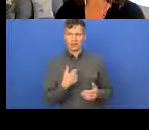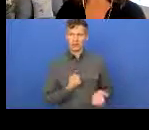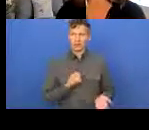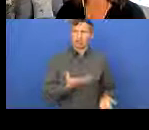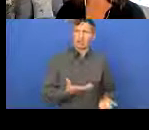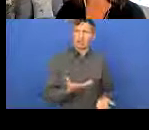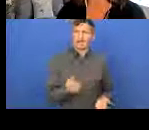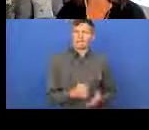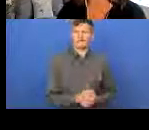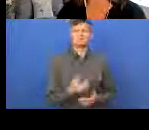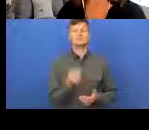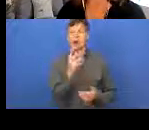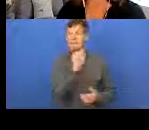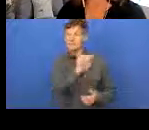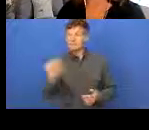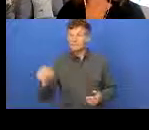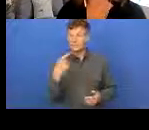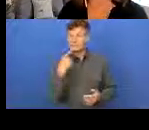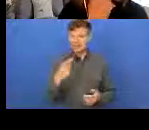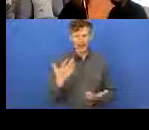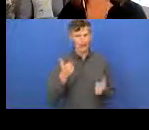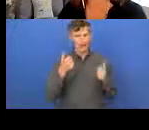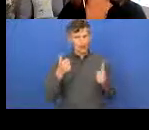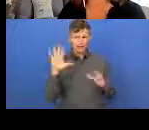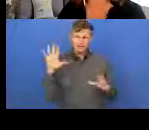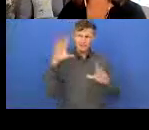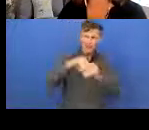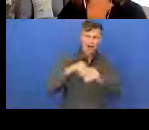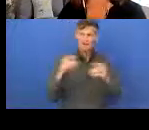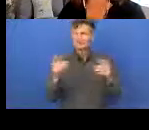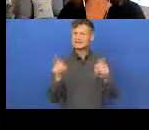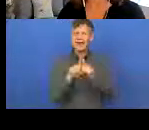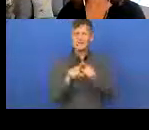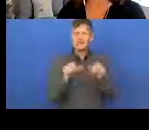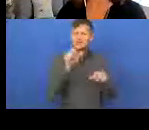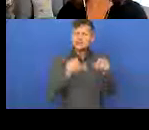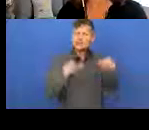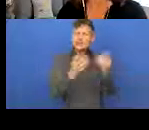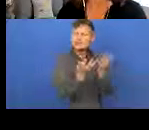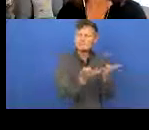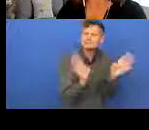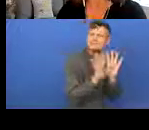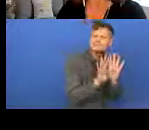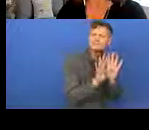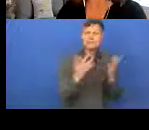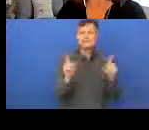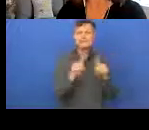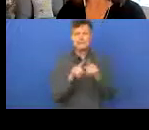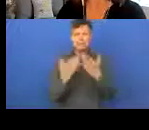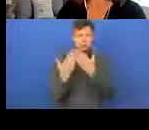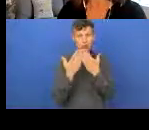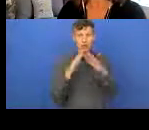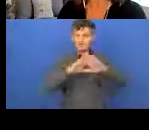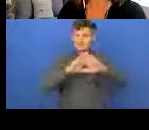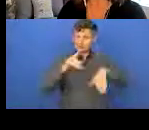student activities, including student committees, extracurricular activities, and student leadership. When students with disabilities are recognized